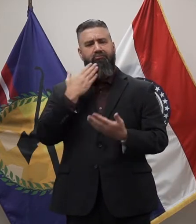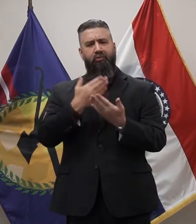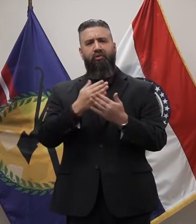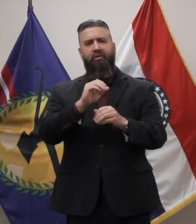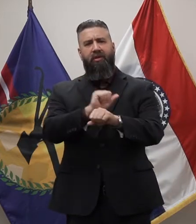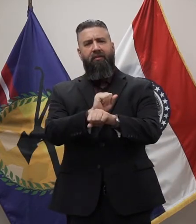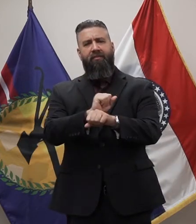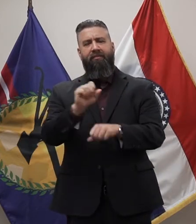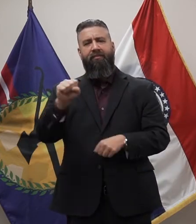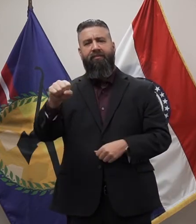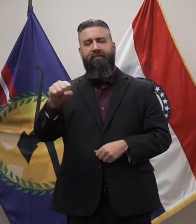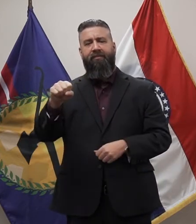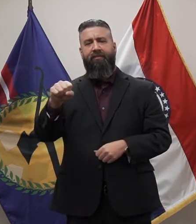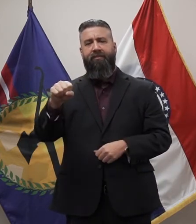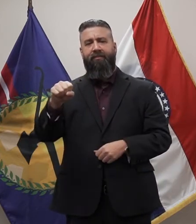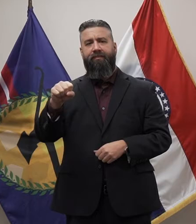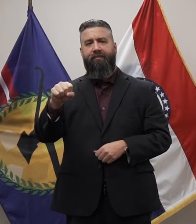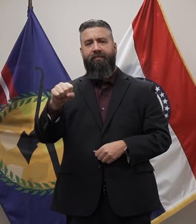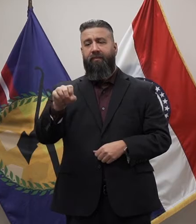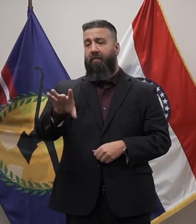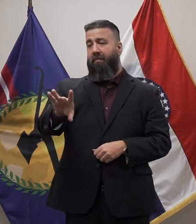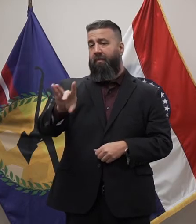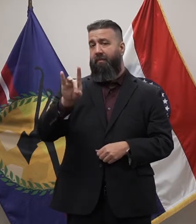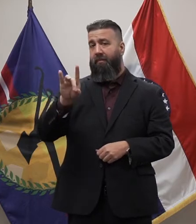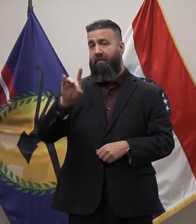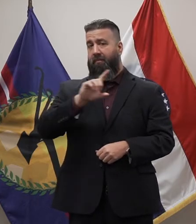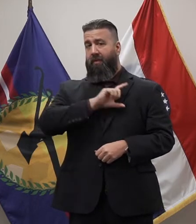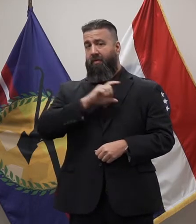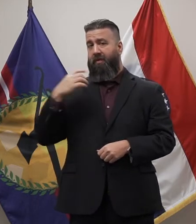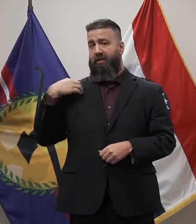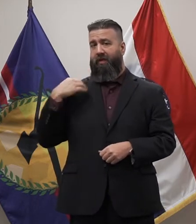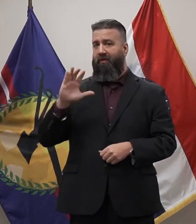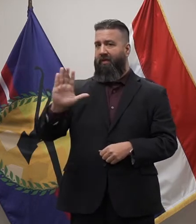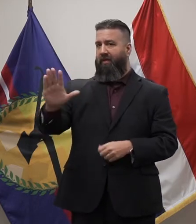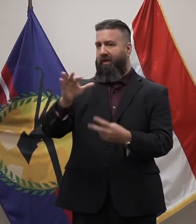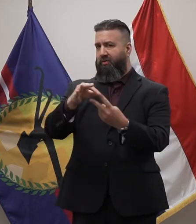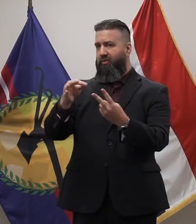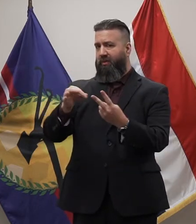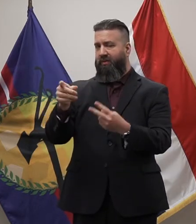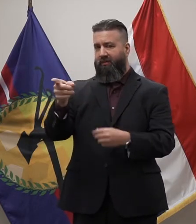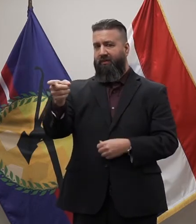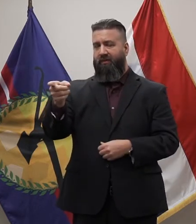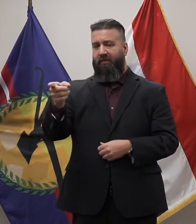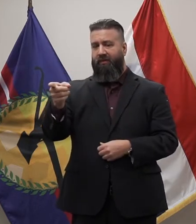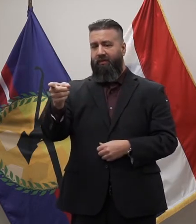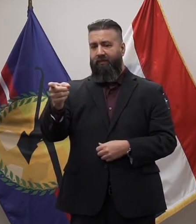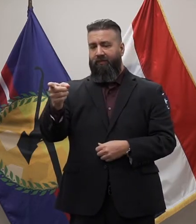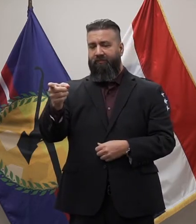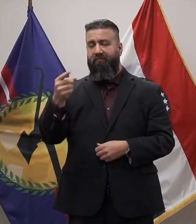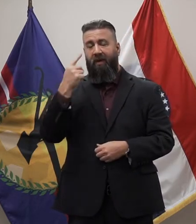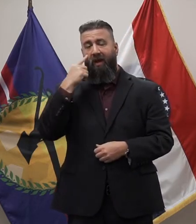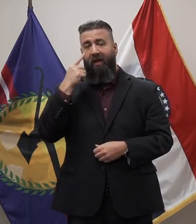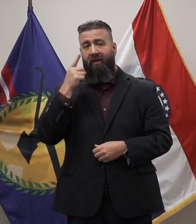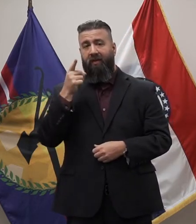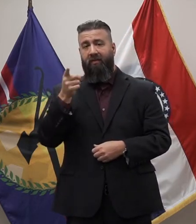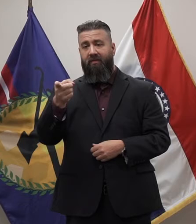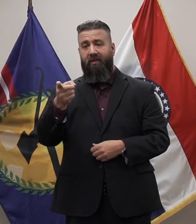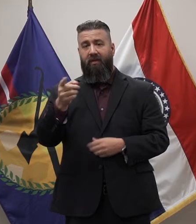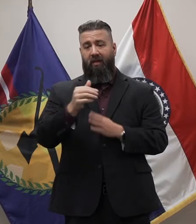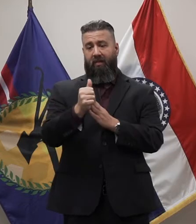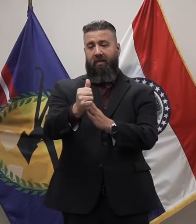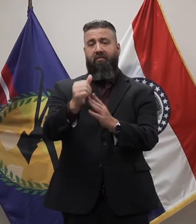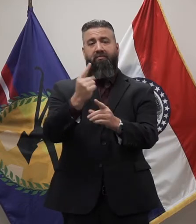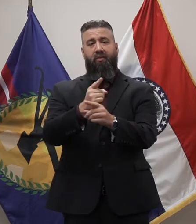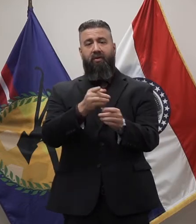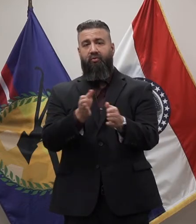job. The selection of the police chief is their choice by the charter, and I think they're taking us in the right